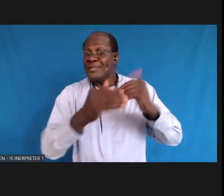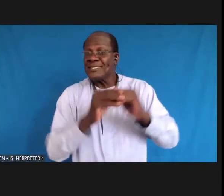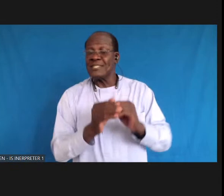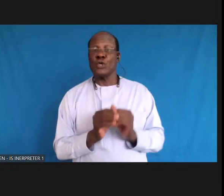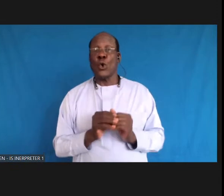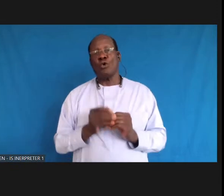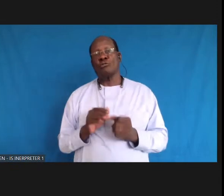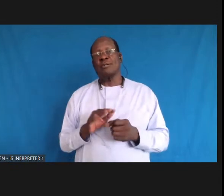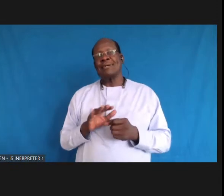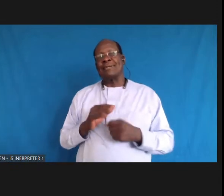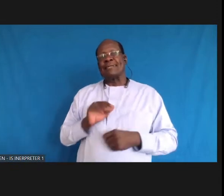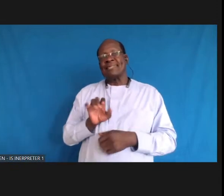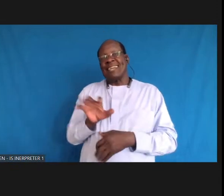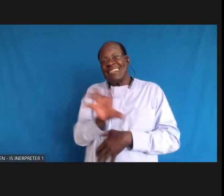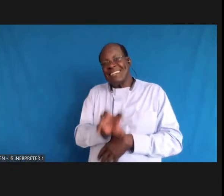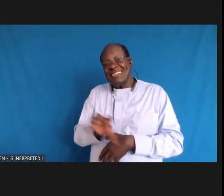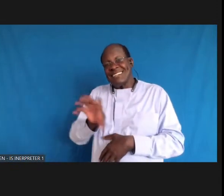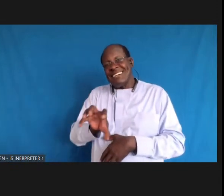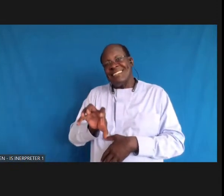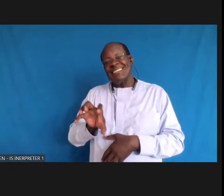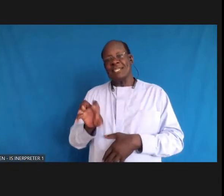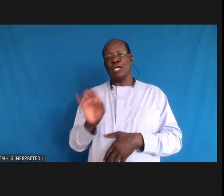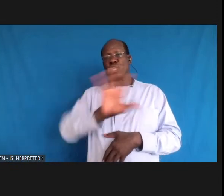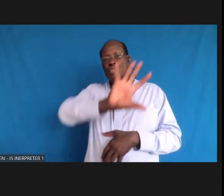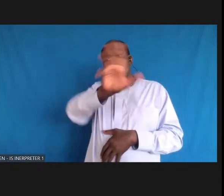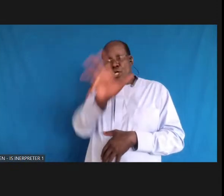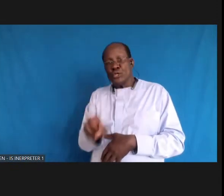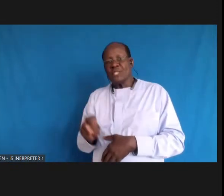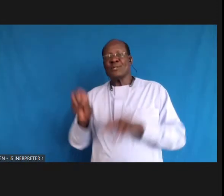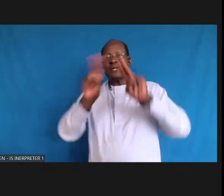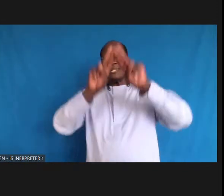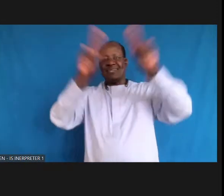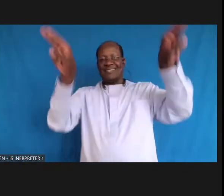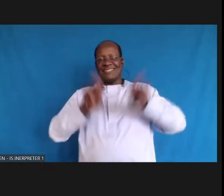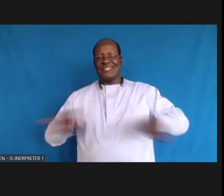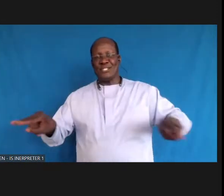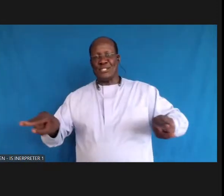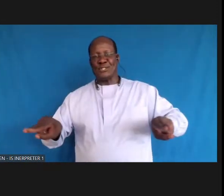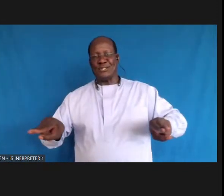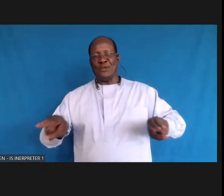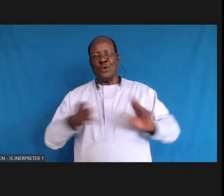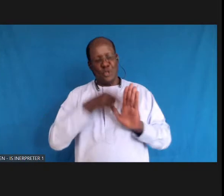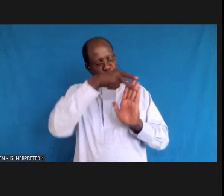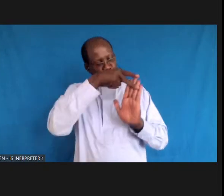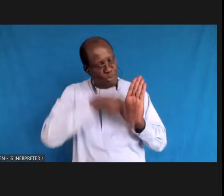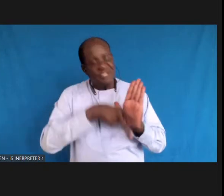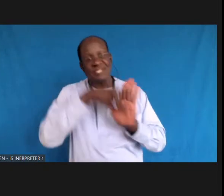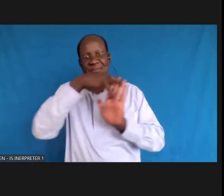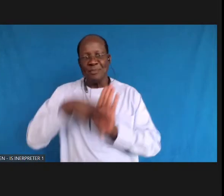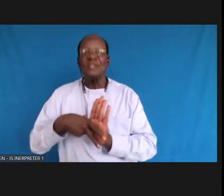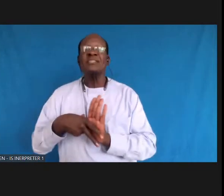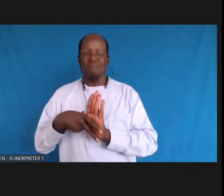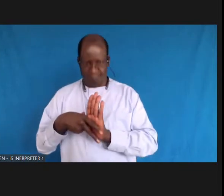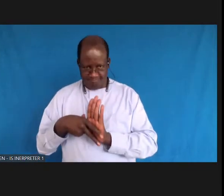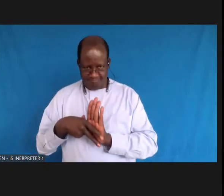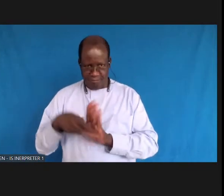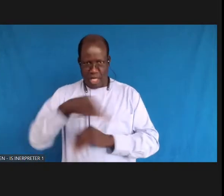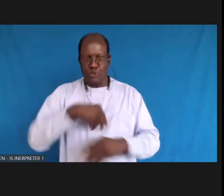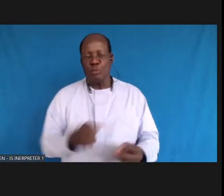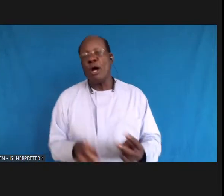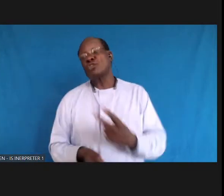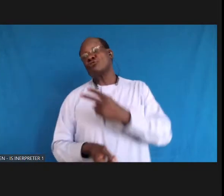infranational reviews and the policies of those reviews, and thirdly, to reflect on